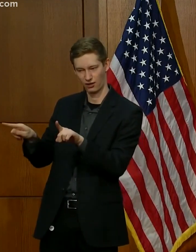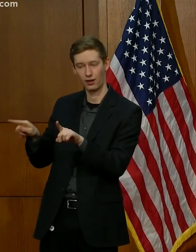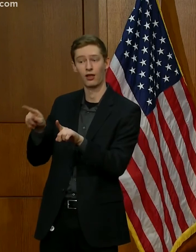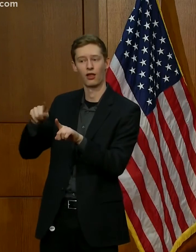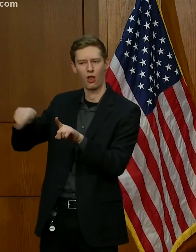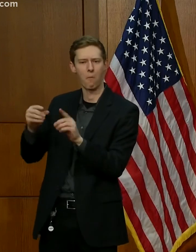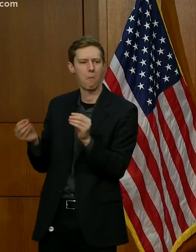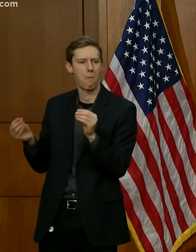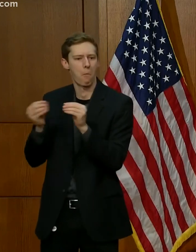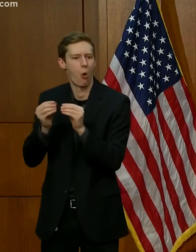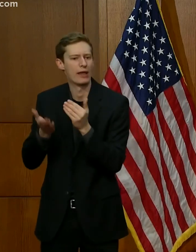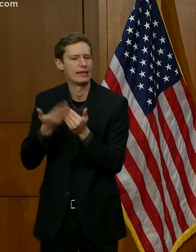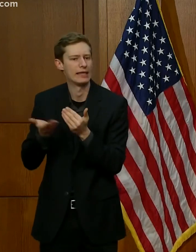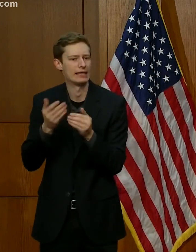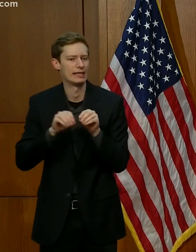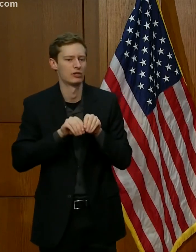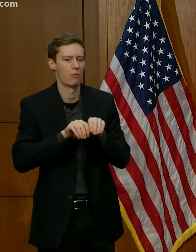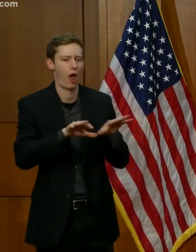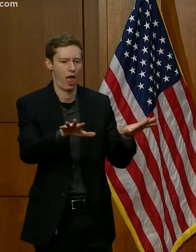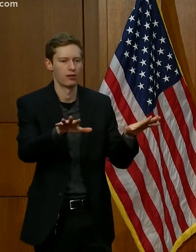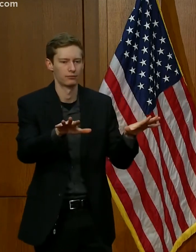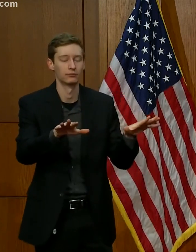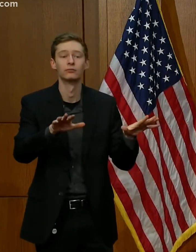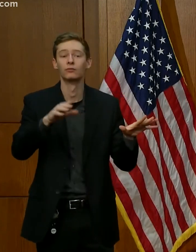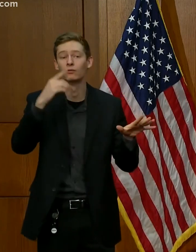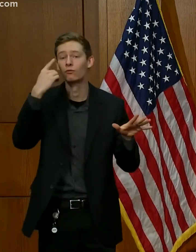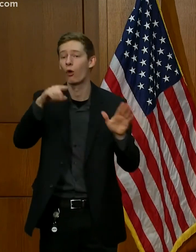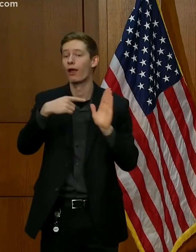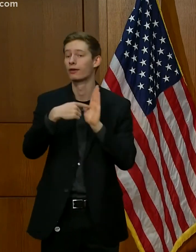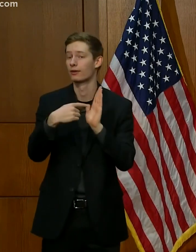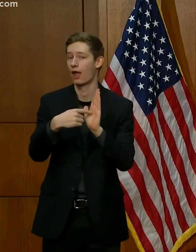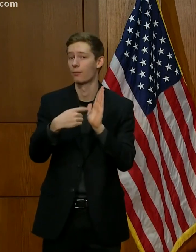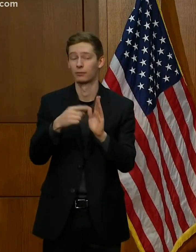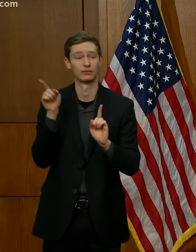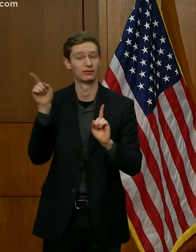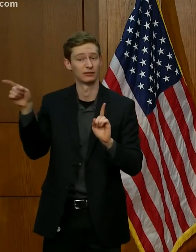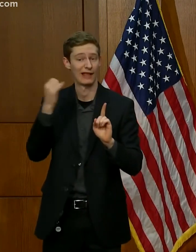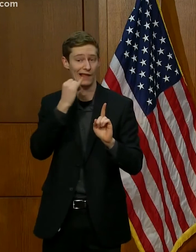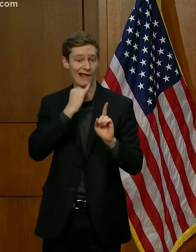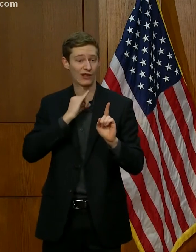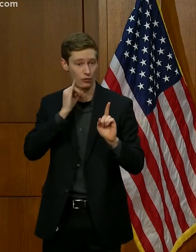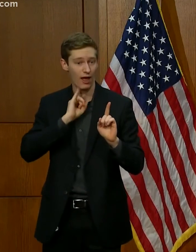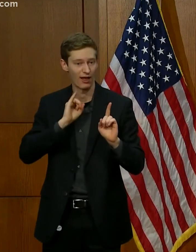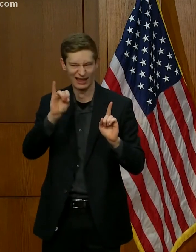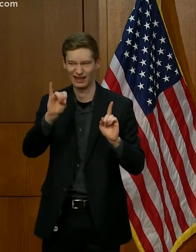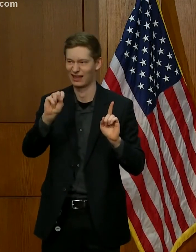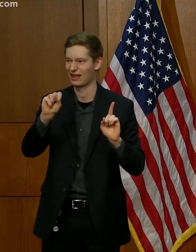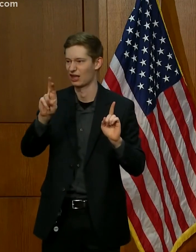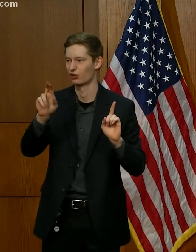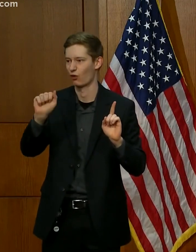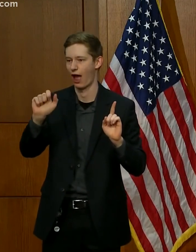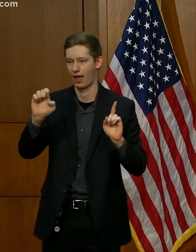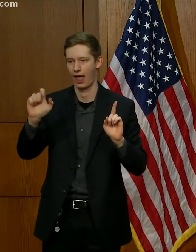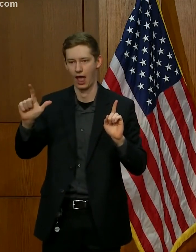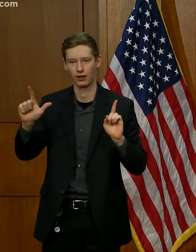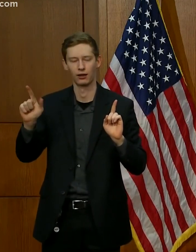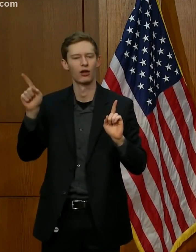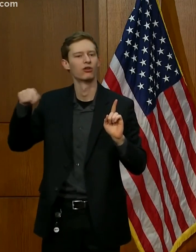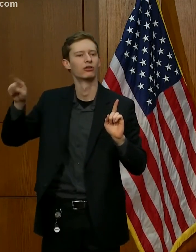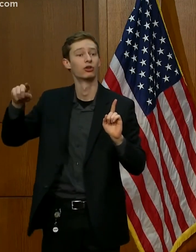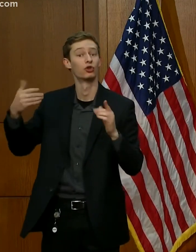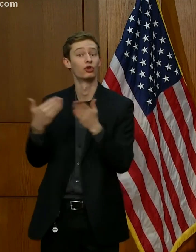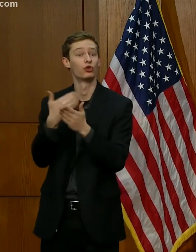than before. In Israel, for example, the new variants account for more than 80% of the